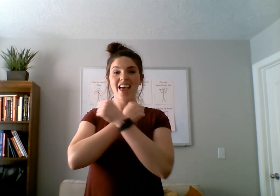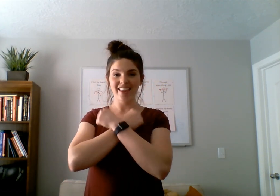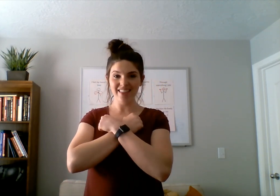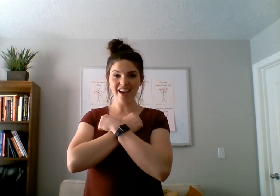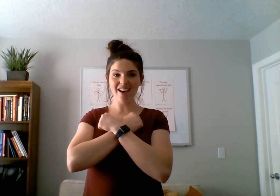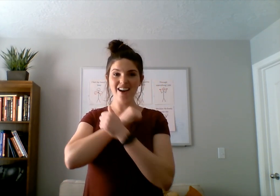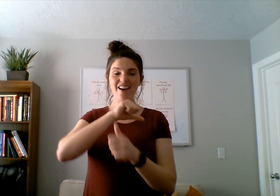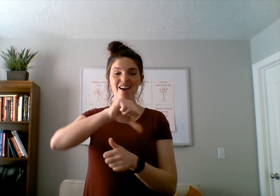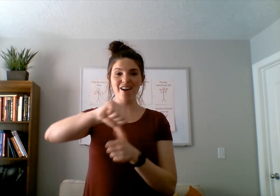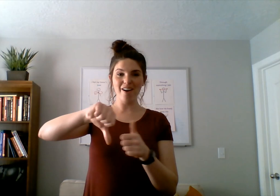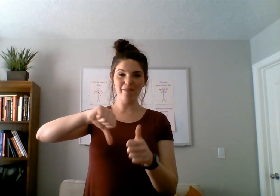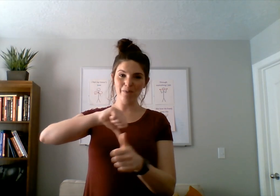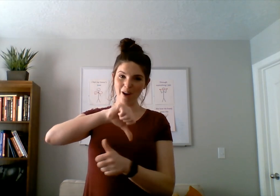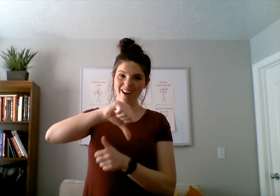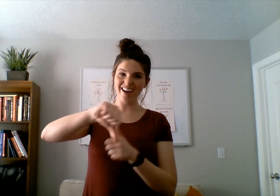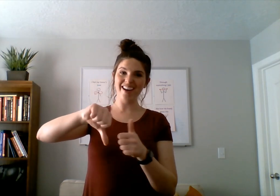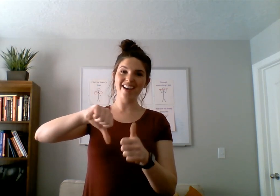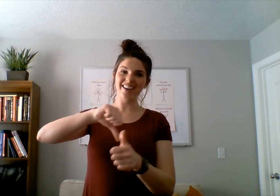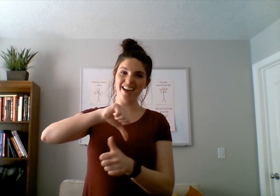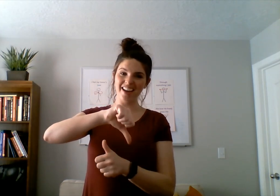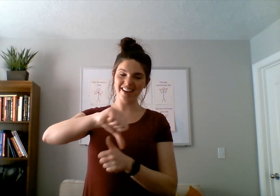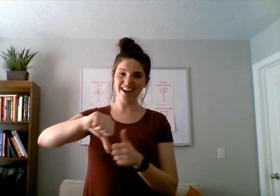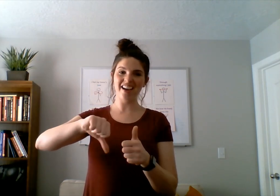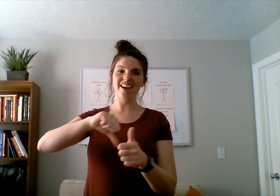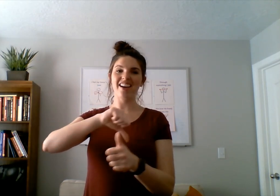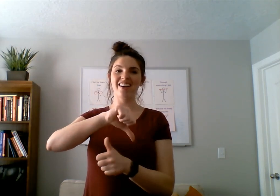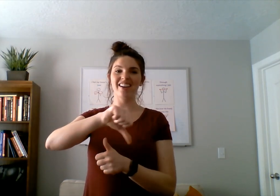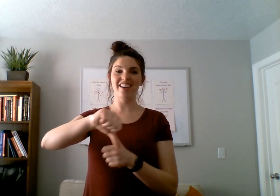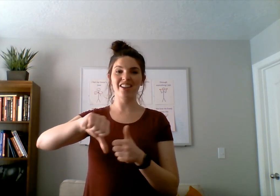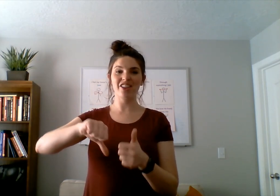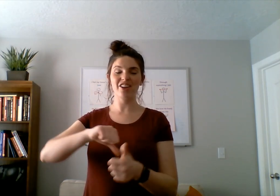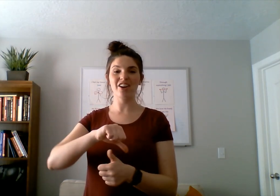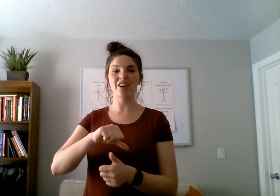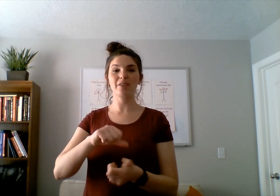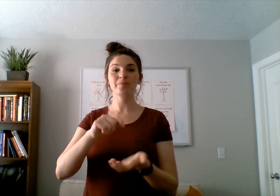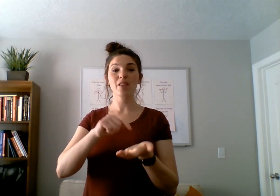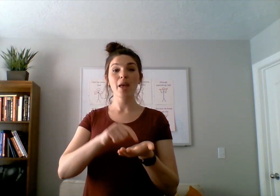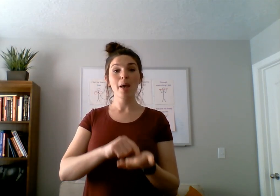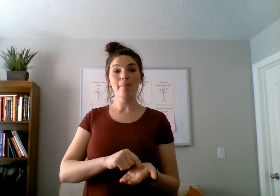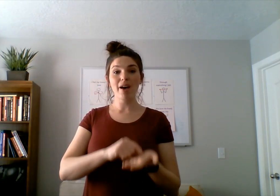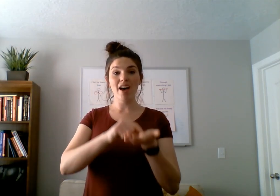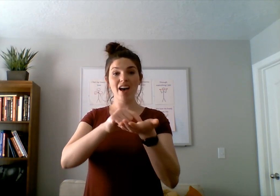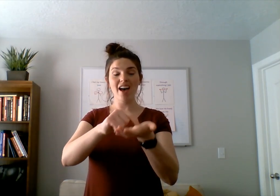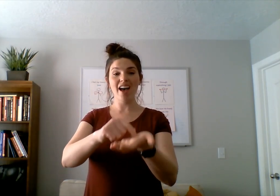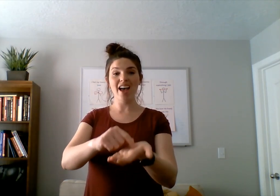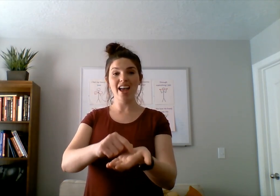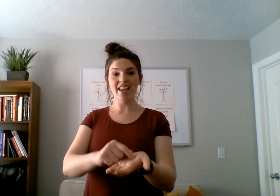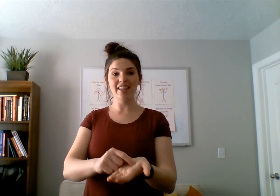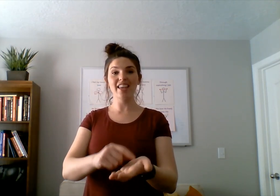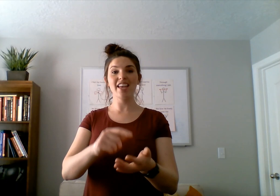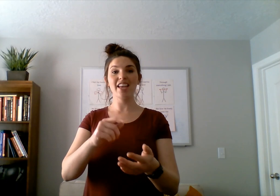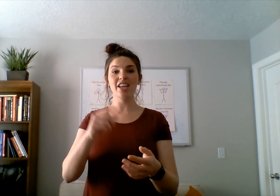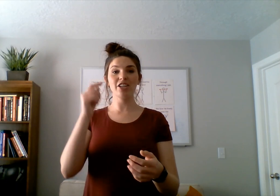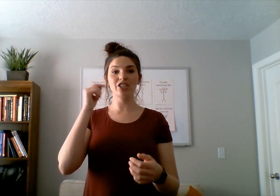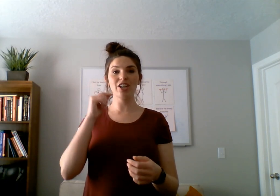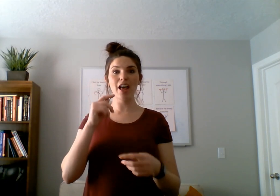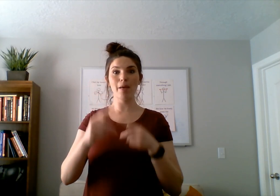Love one another. For this shall